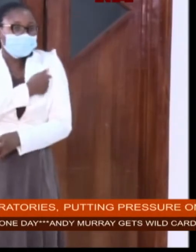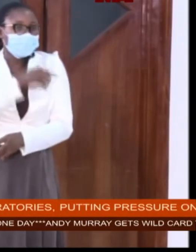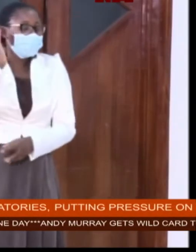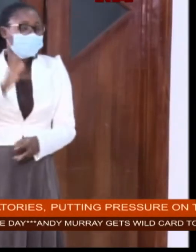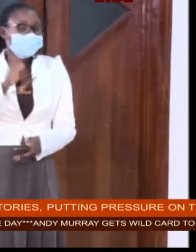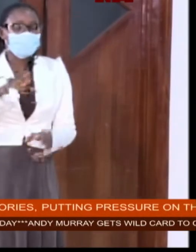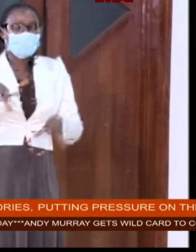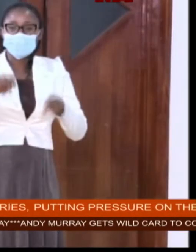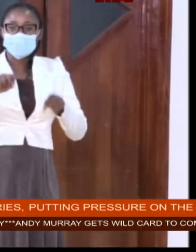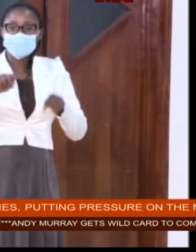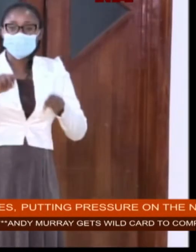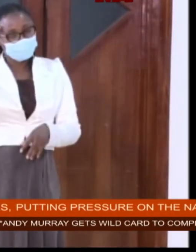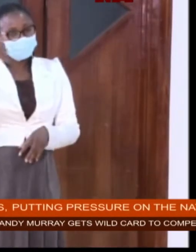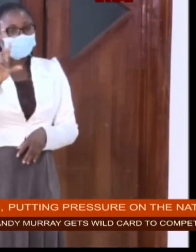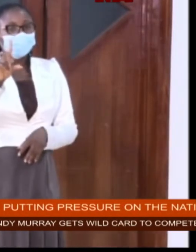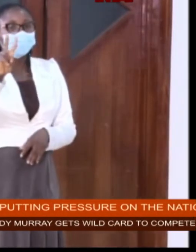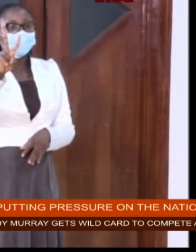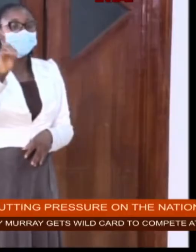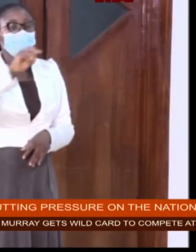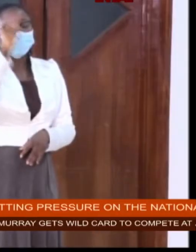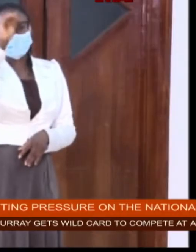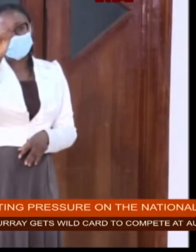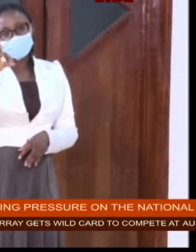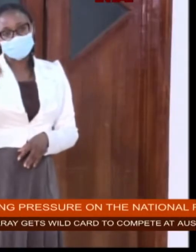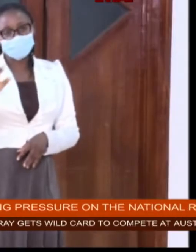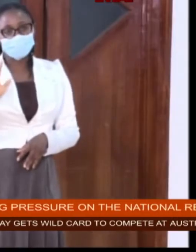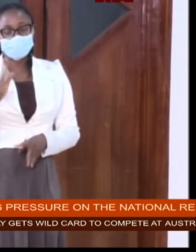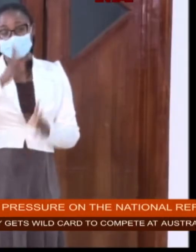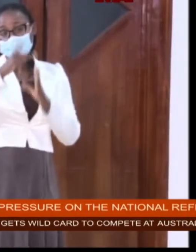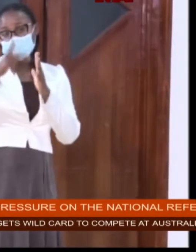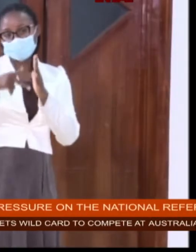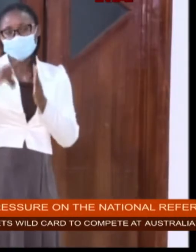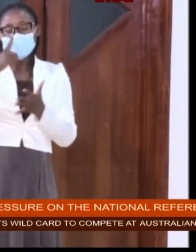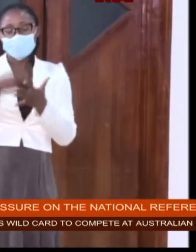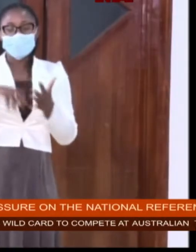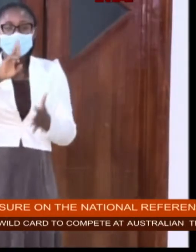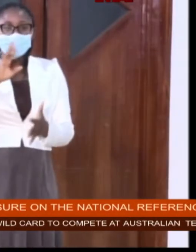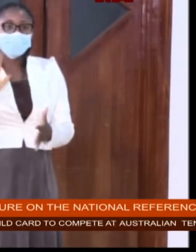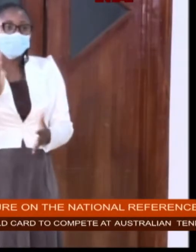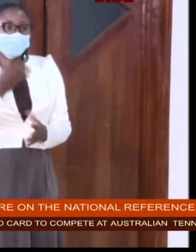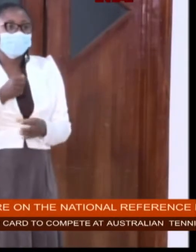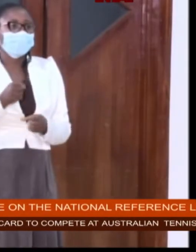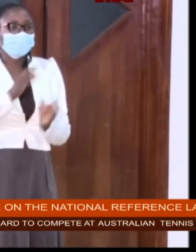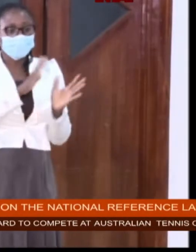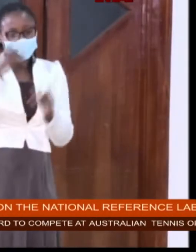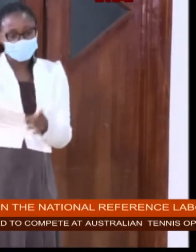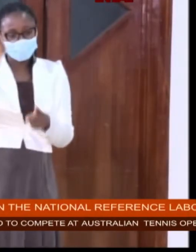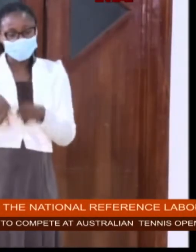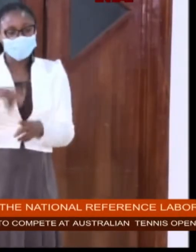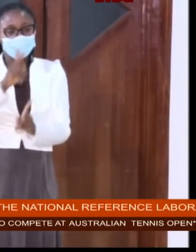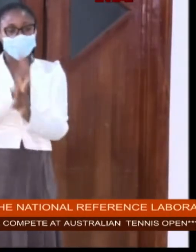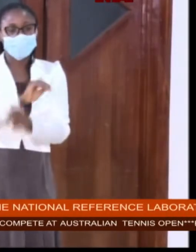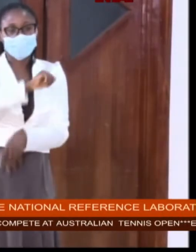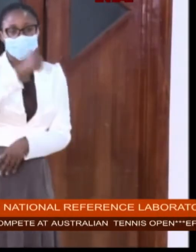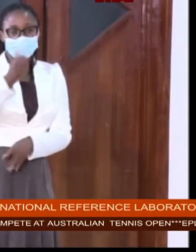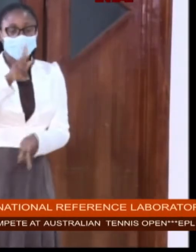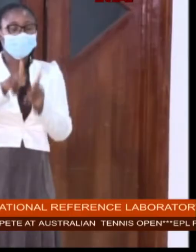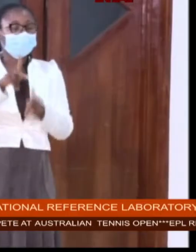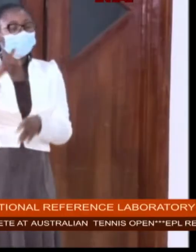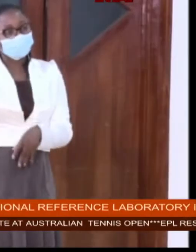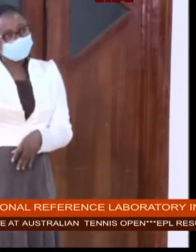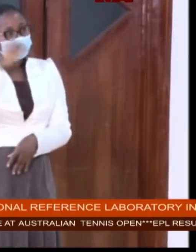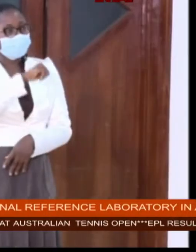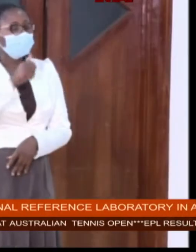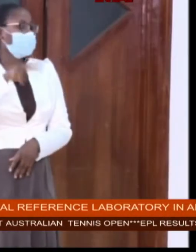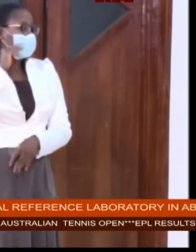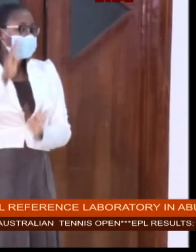What are plans to get more? Because at the moment, the way the virus is spreading, everyone is vulnerable. What are plans to get more for